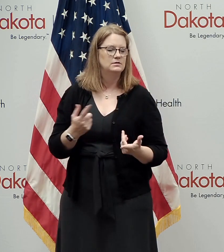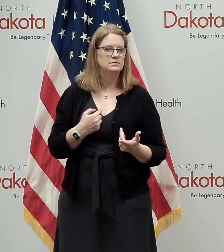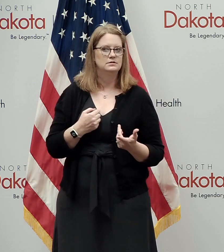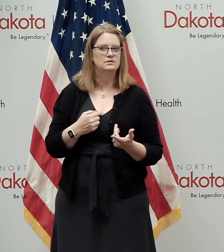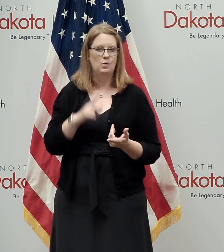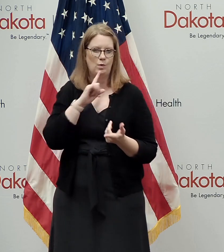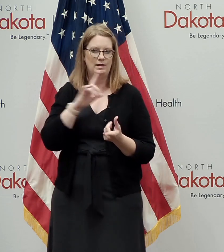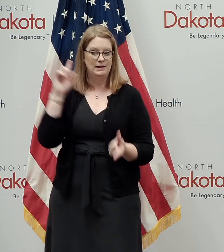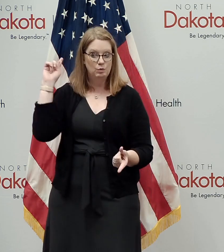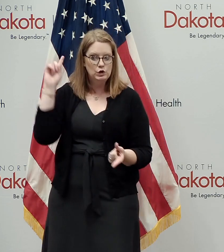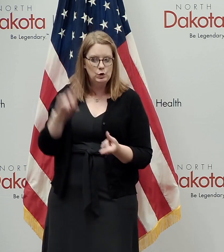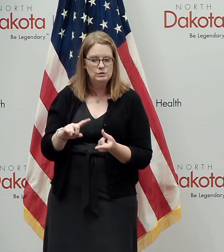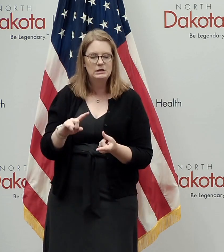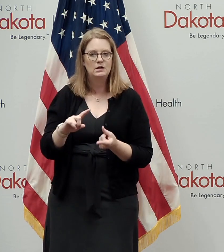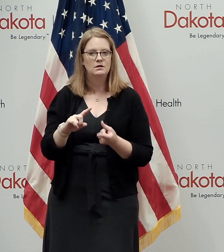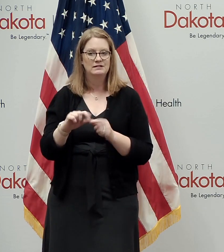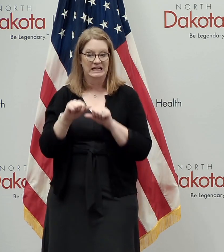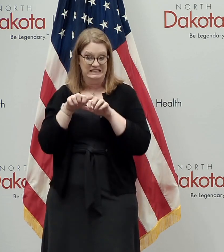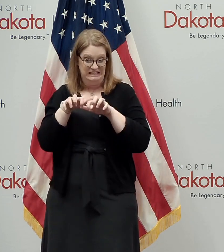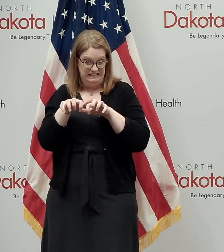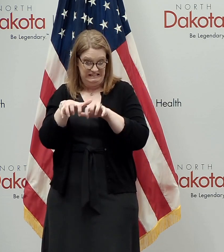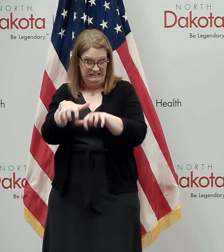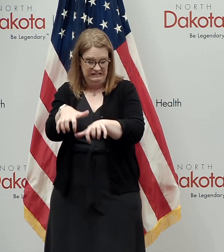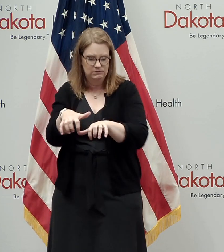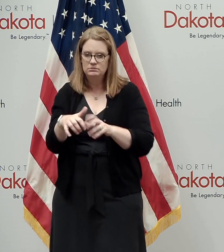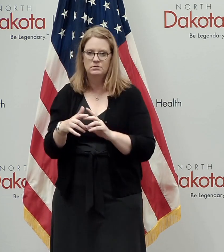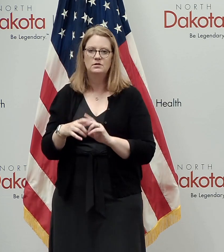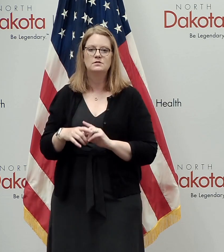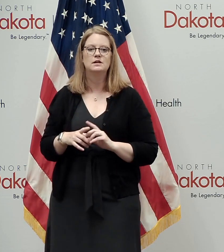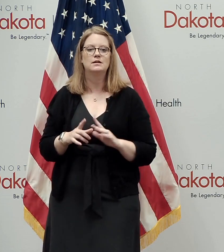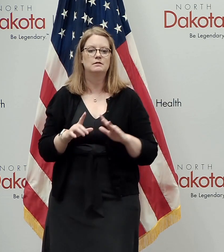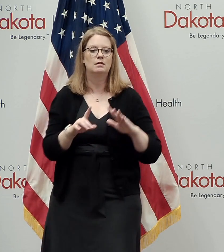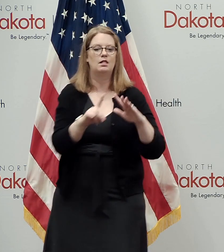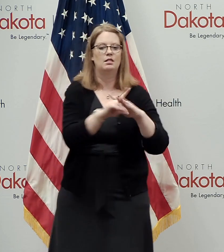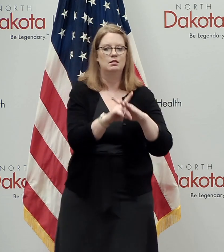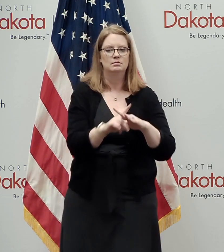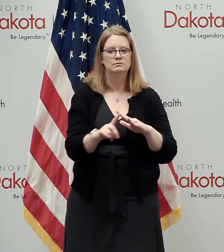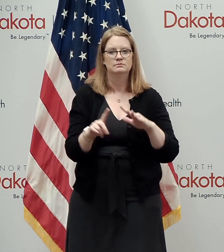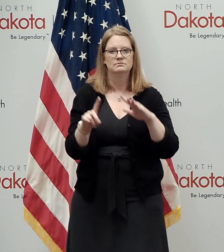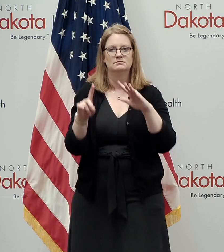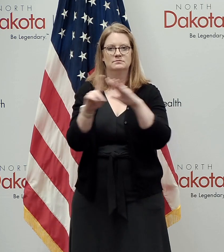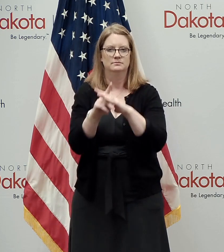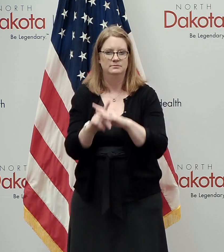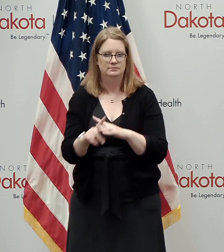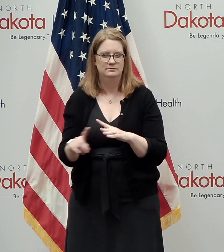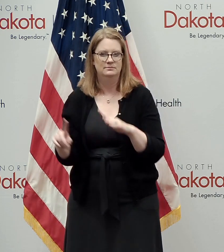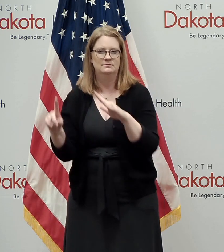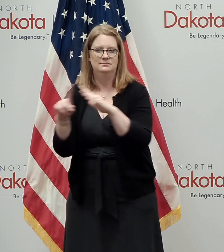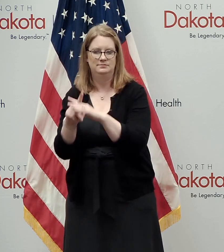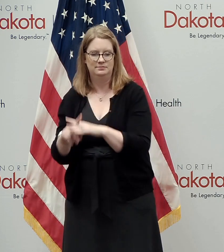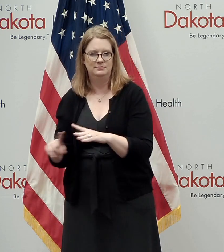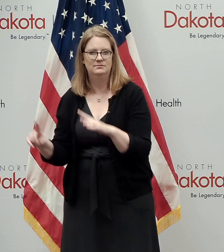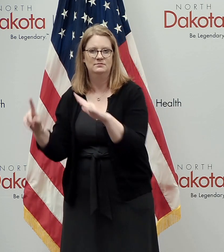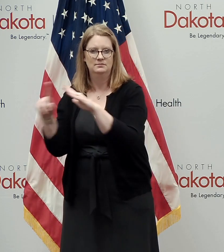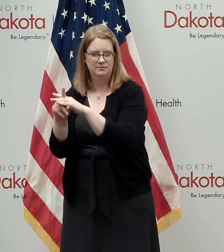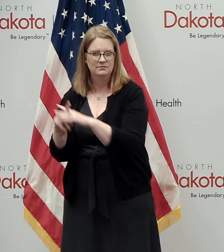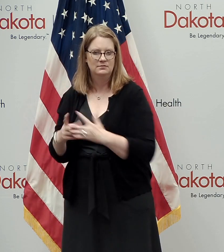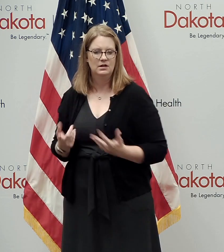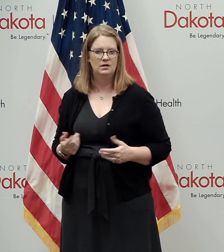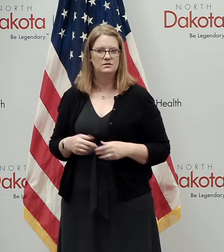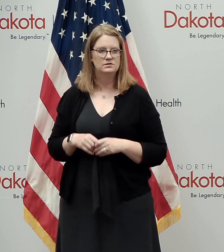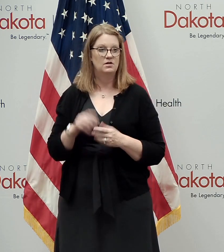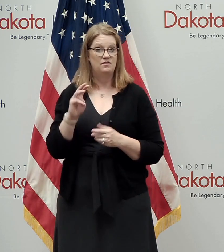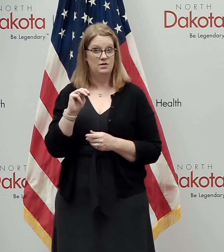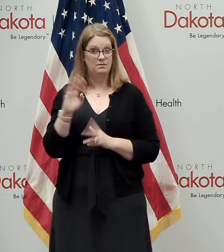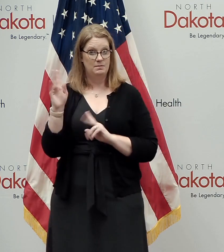Remember, that's the key strategy, is reduce the density of this as much as we can. So yes, there'll be testing available for